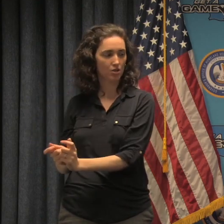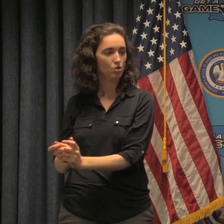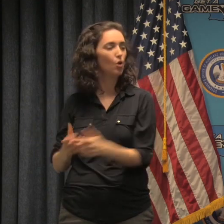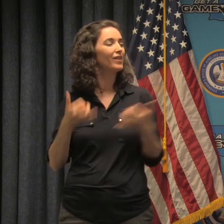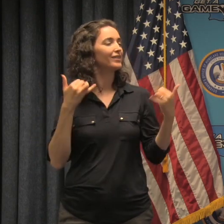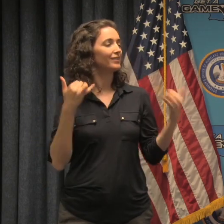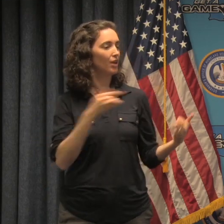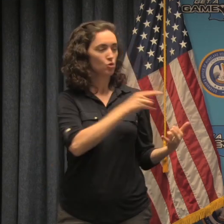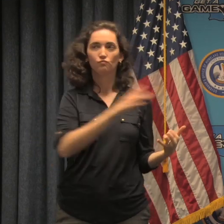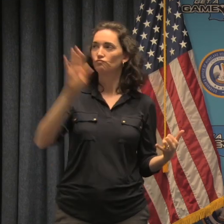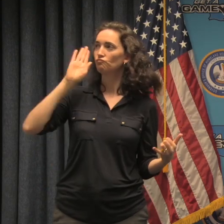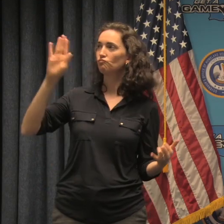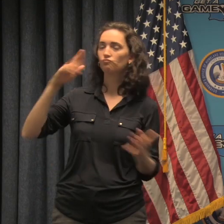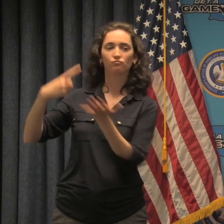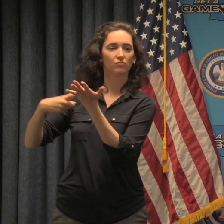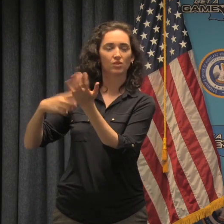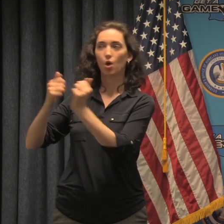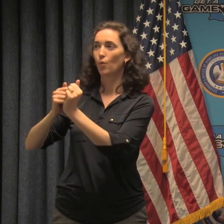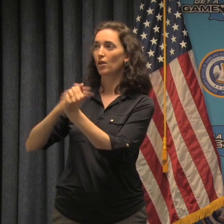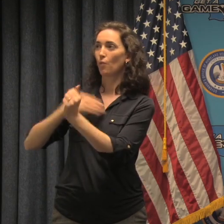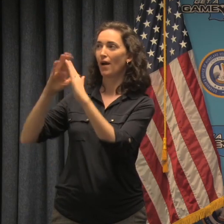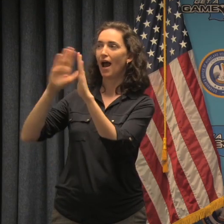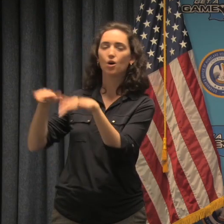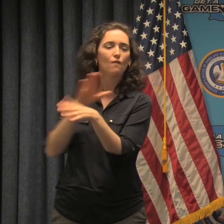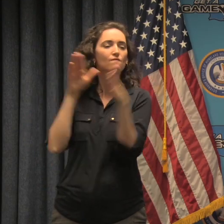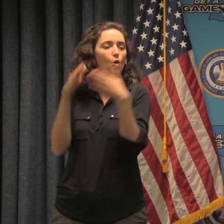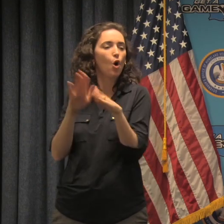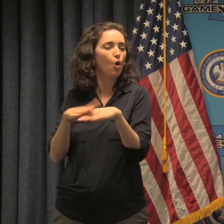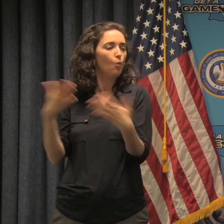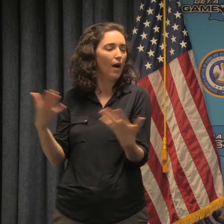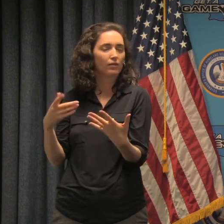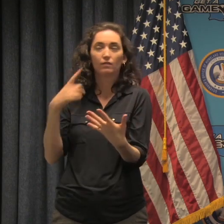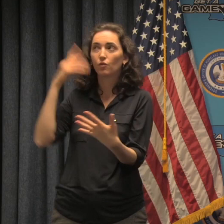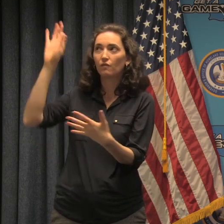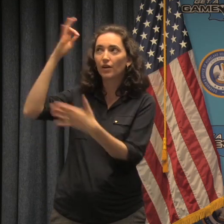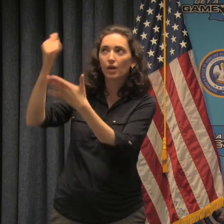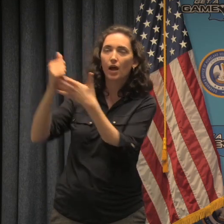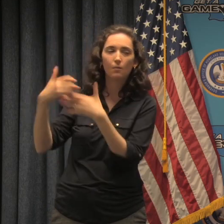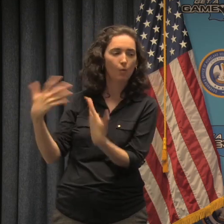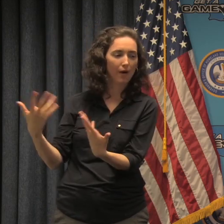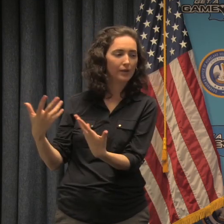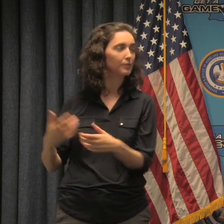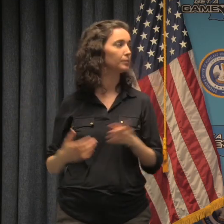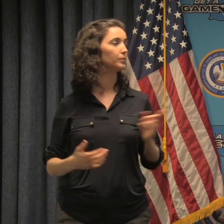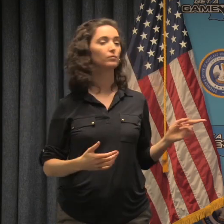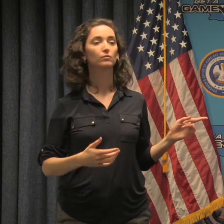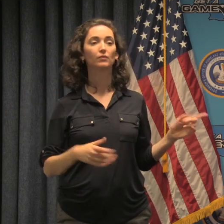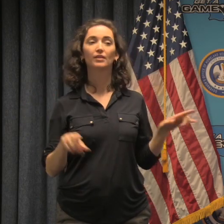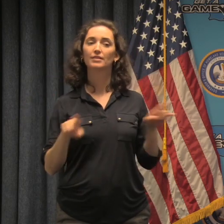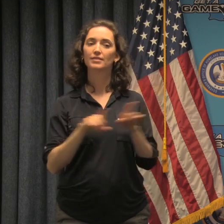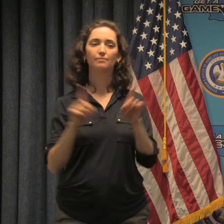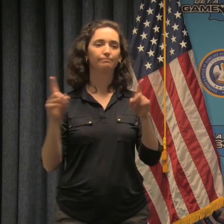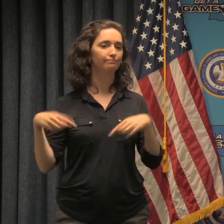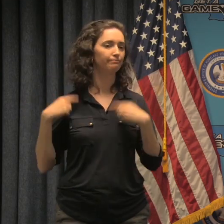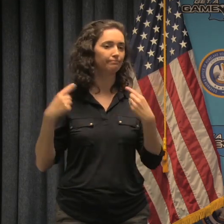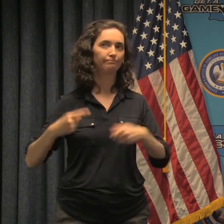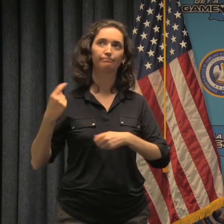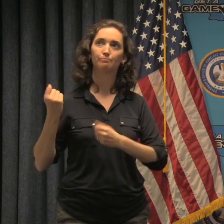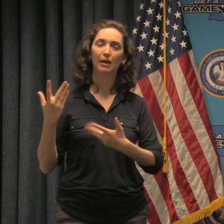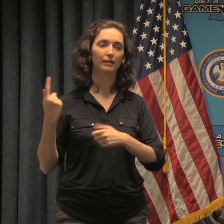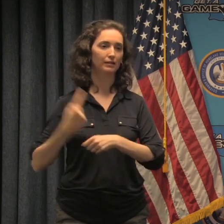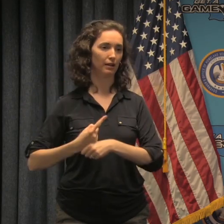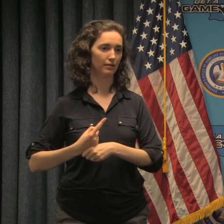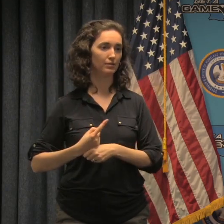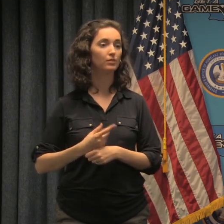the focus for you as far as federal assistance? Yeah. or Well, it is the same thing I've been saying here for several days now.